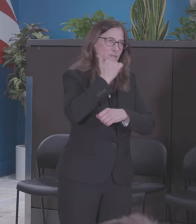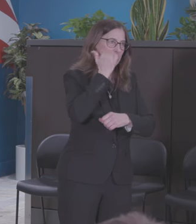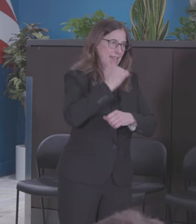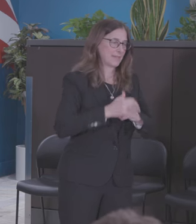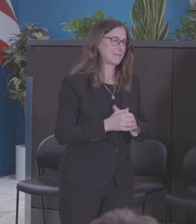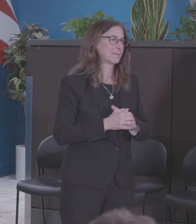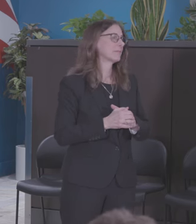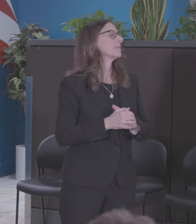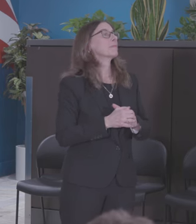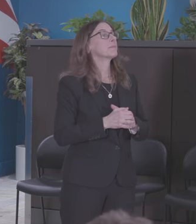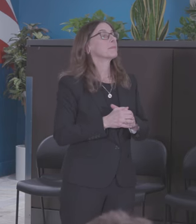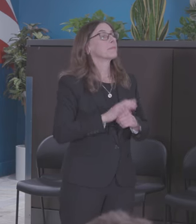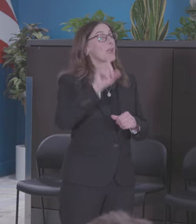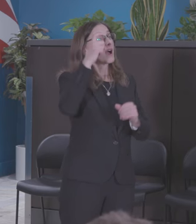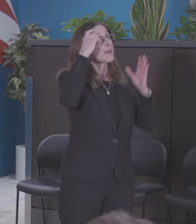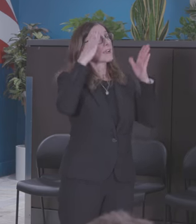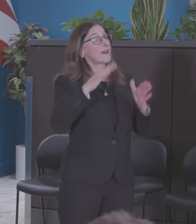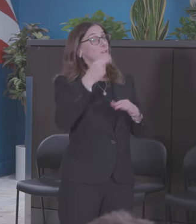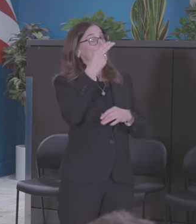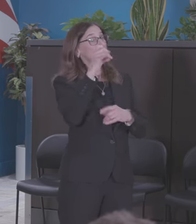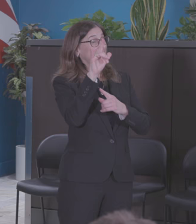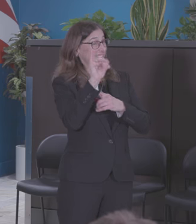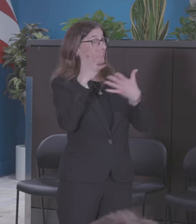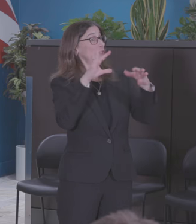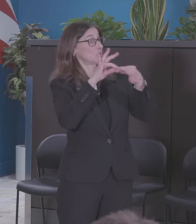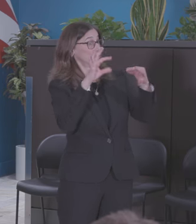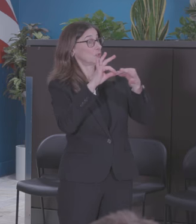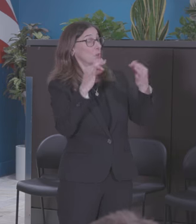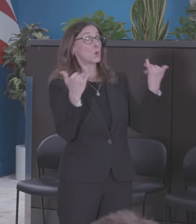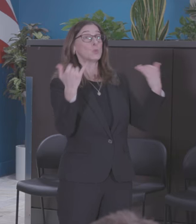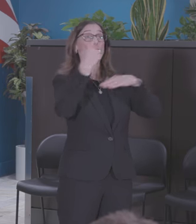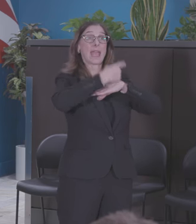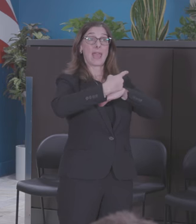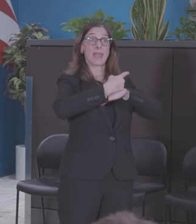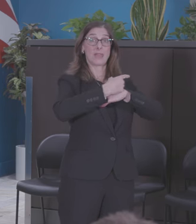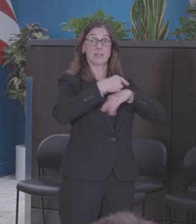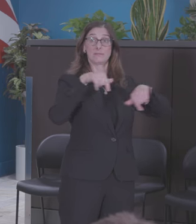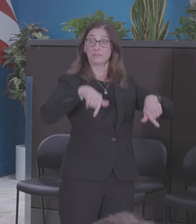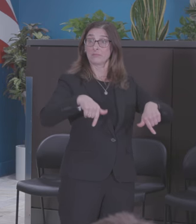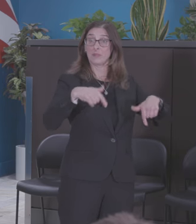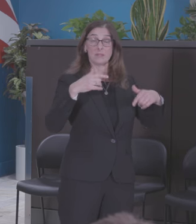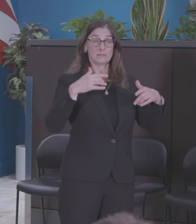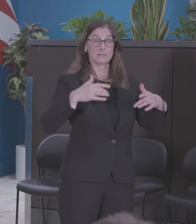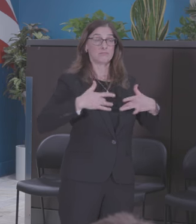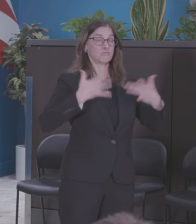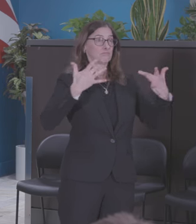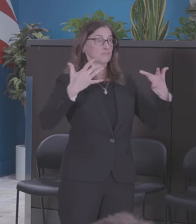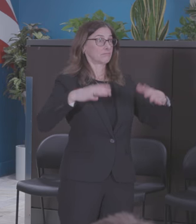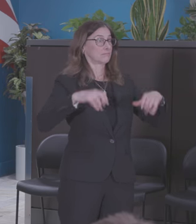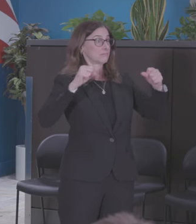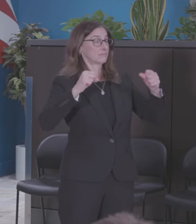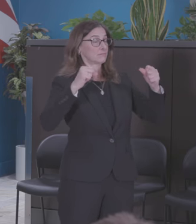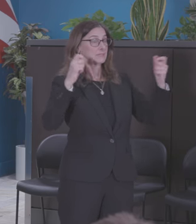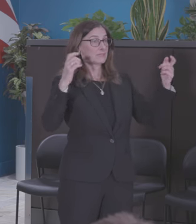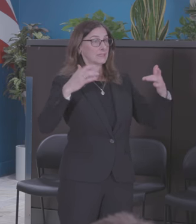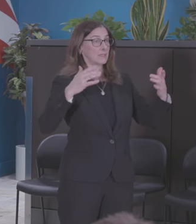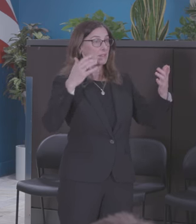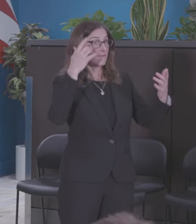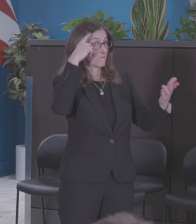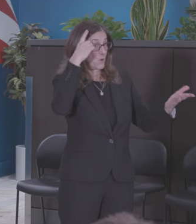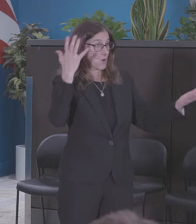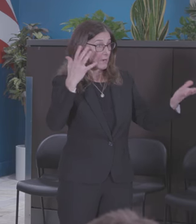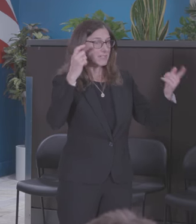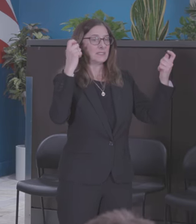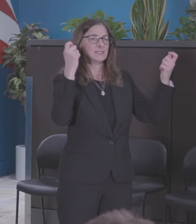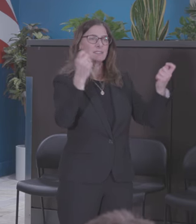As Governor Healey outlined, today is about taking another big step in our mission to honorably serve those who served